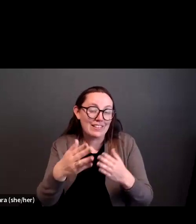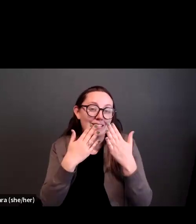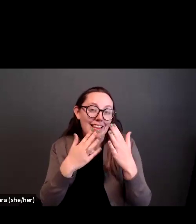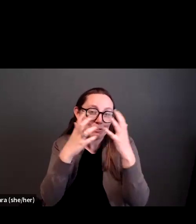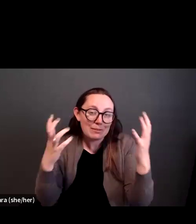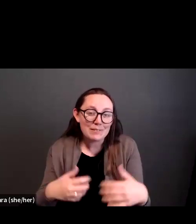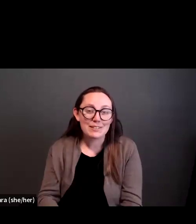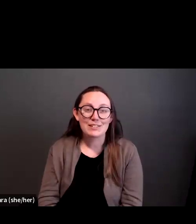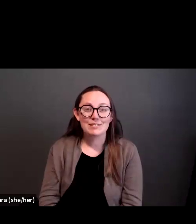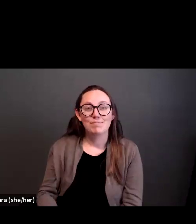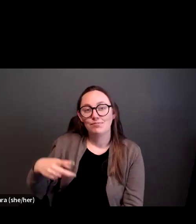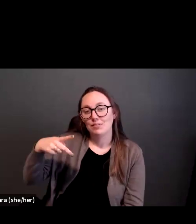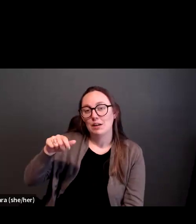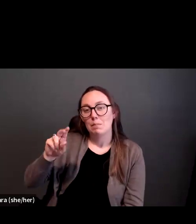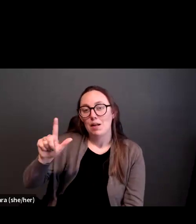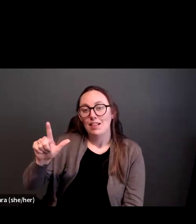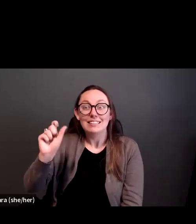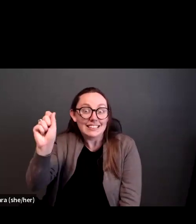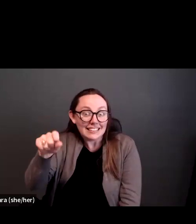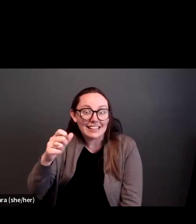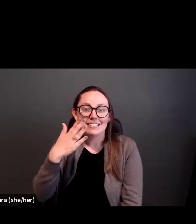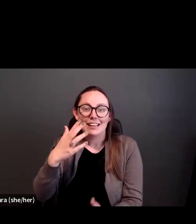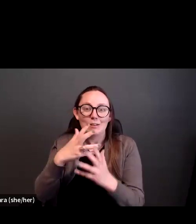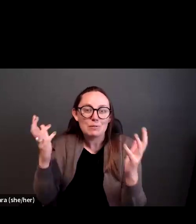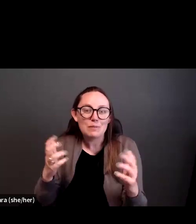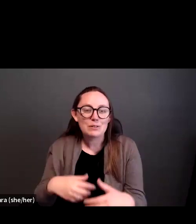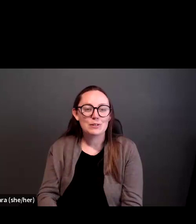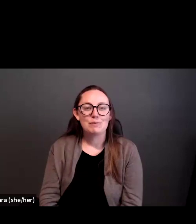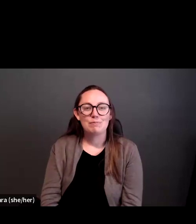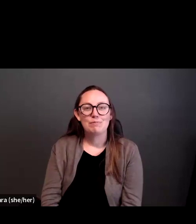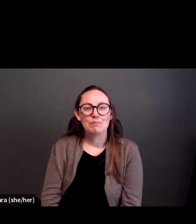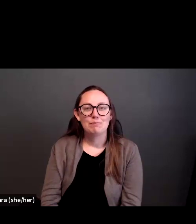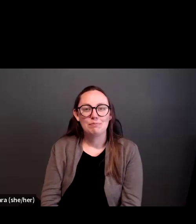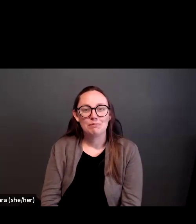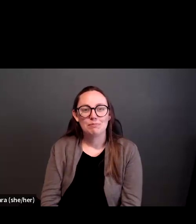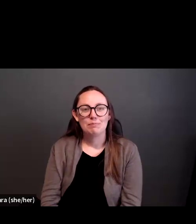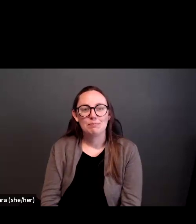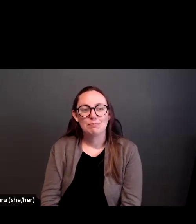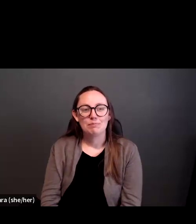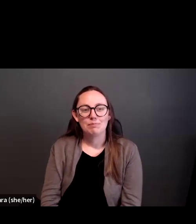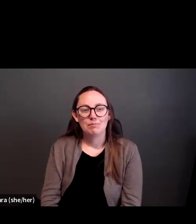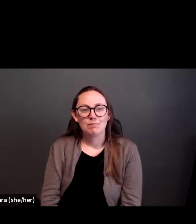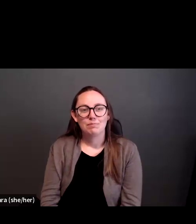Thanks a million. It's great. Have a Yes, good afternoon. Thank you to our